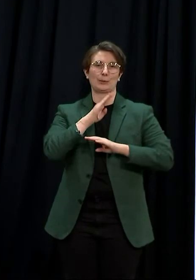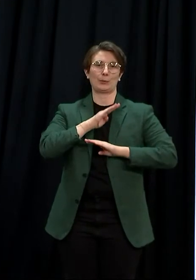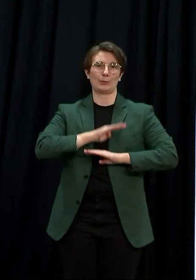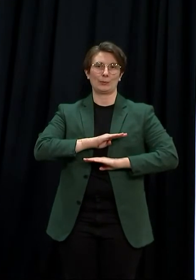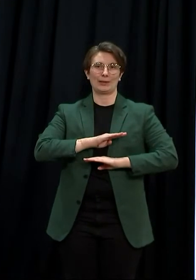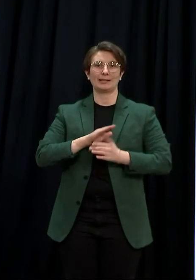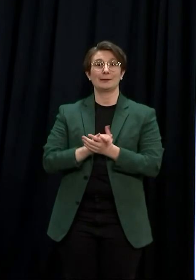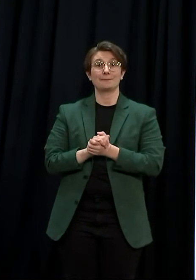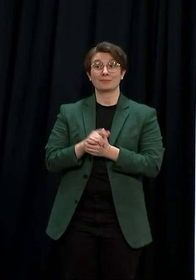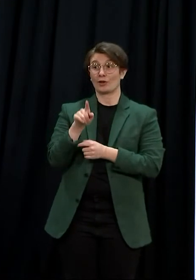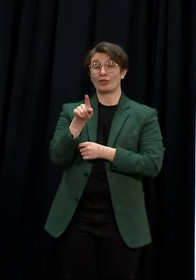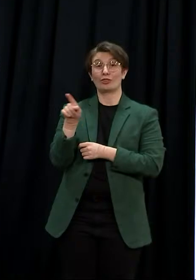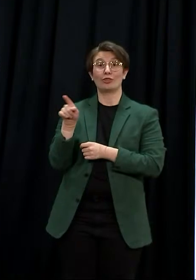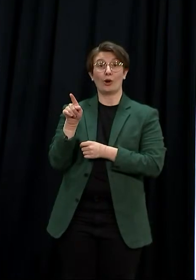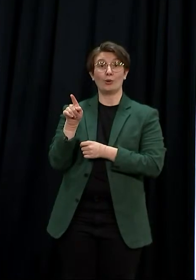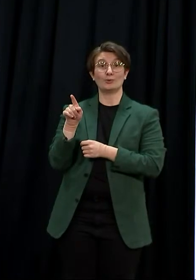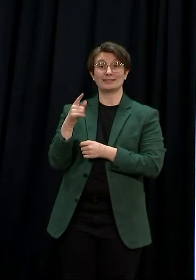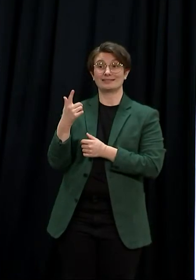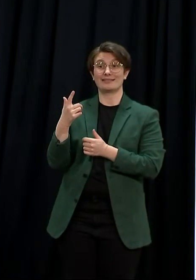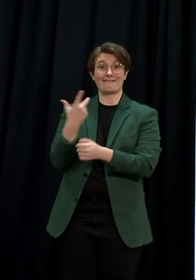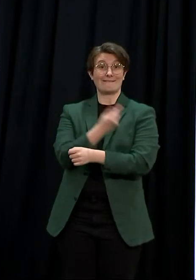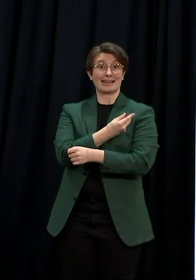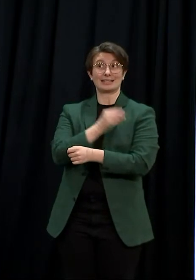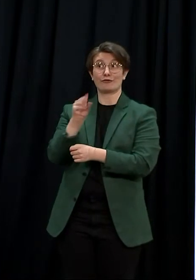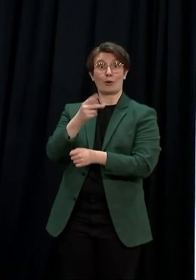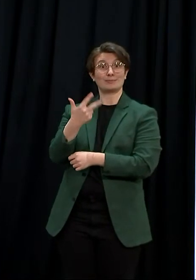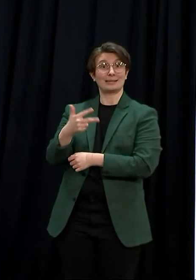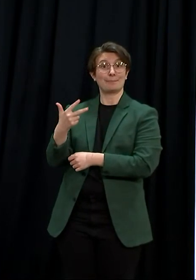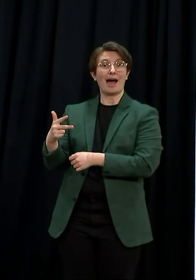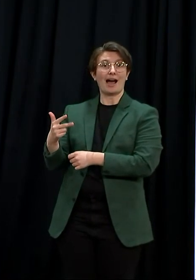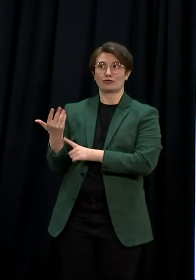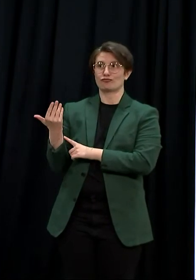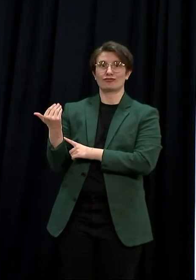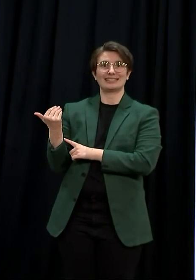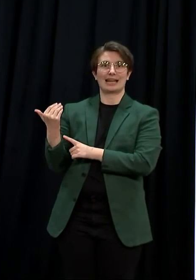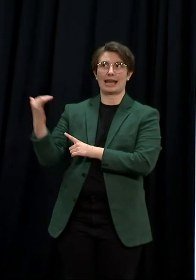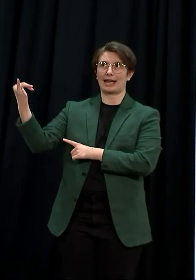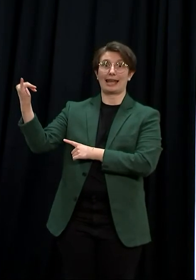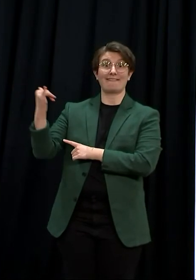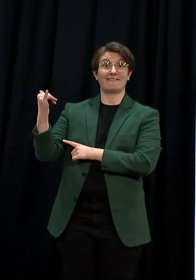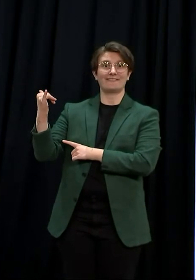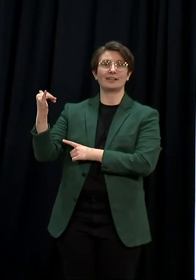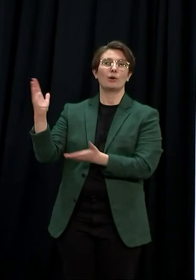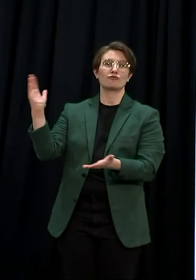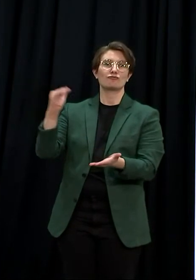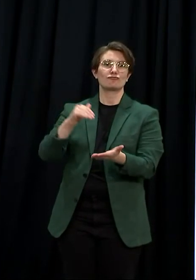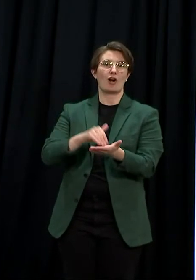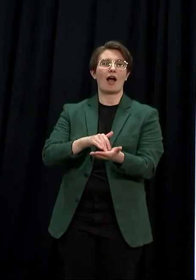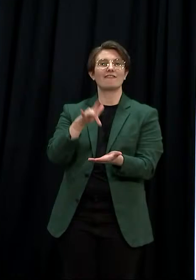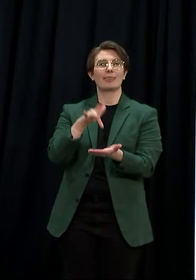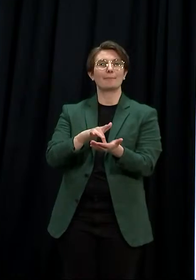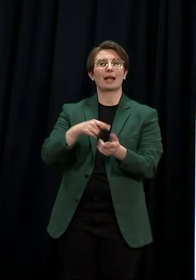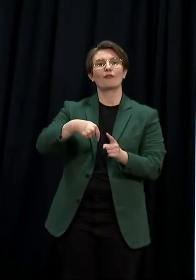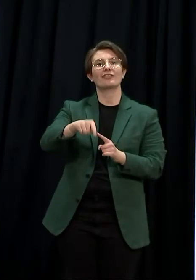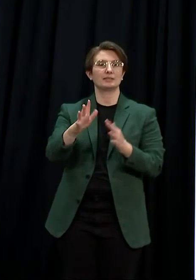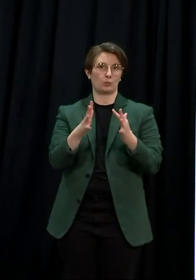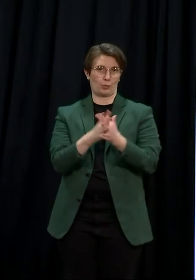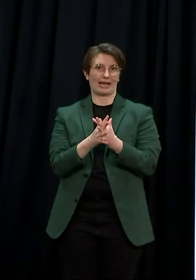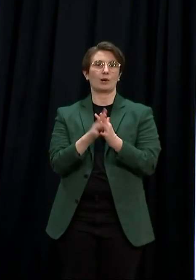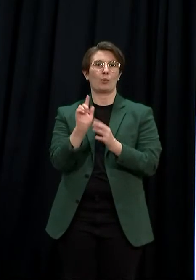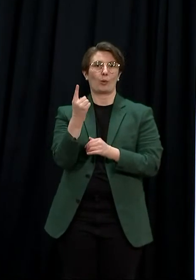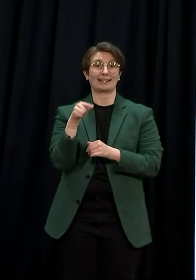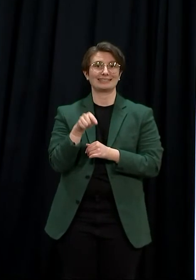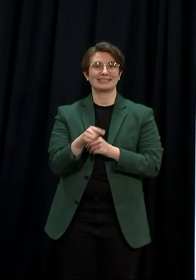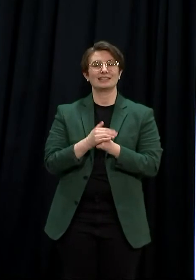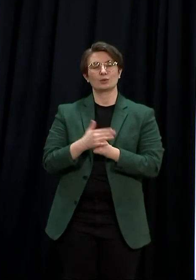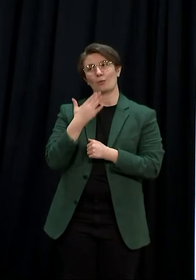into Auckland from the middle of the week. I'd like to express our appreciation to Prime Minister Mette Frederiksen for making the